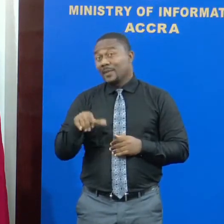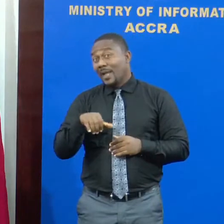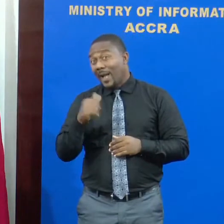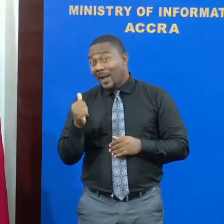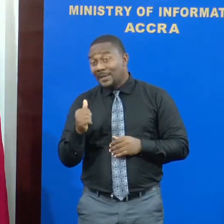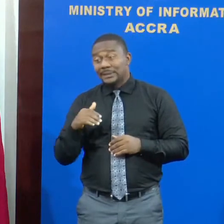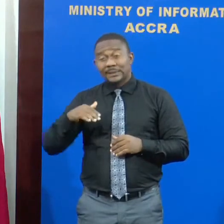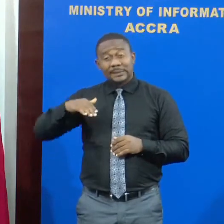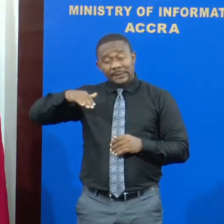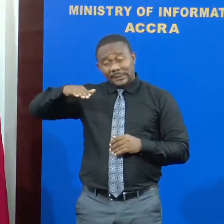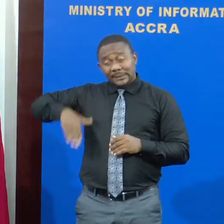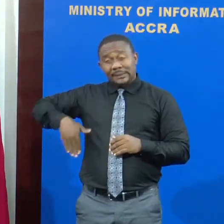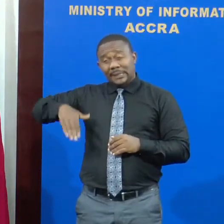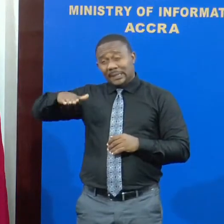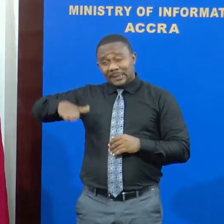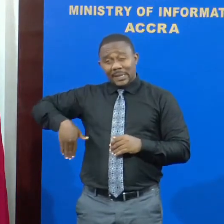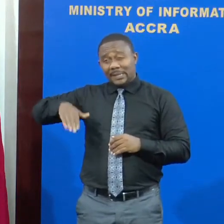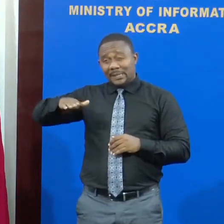receive